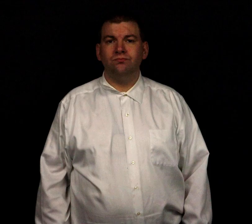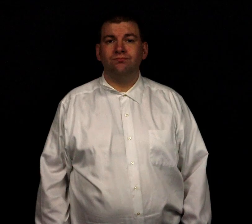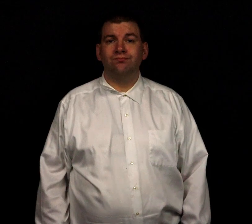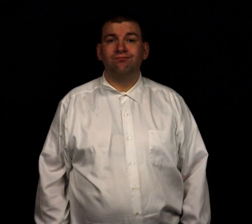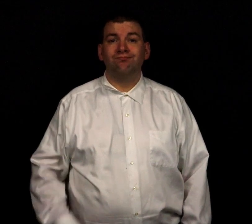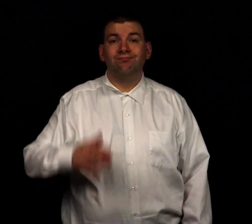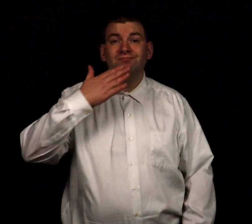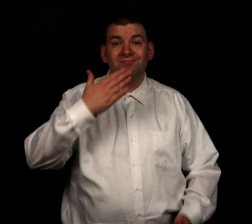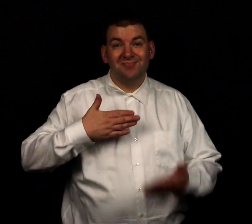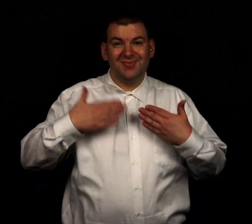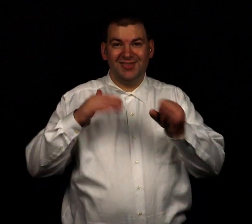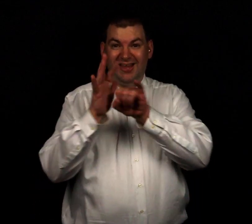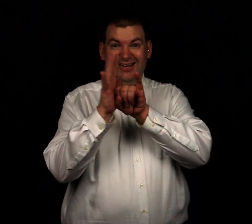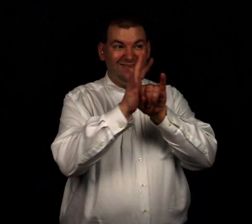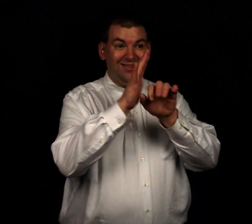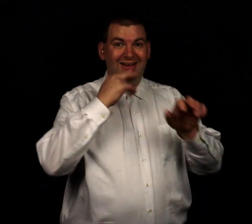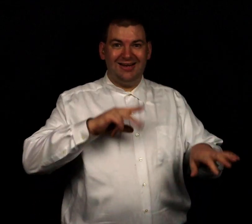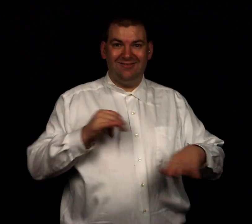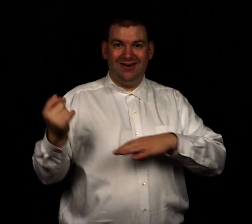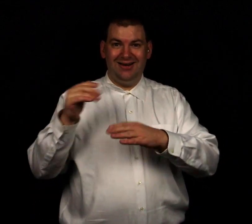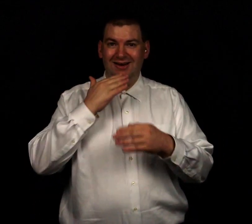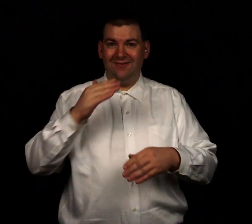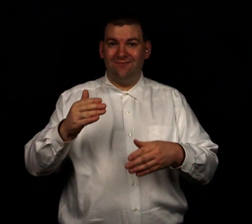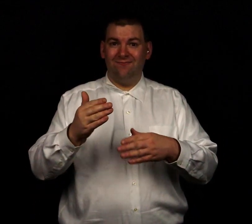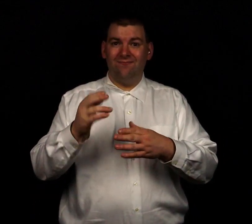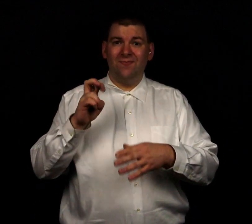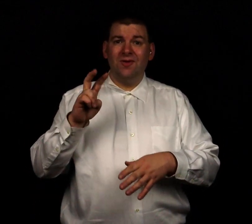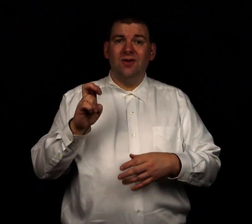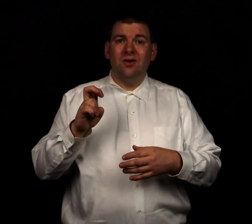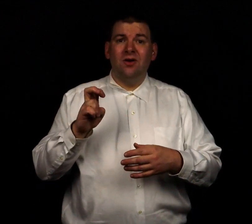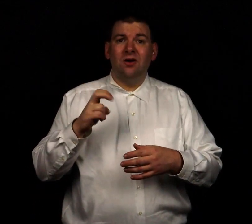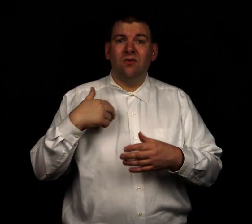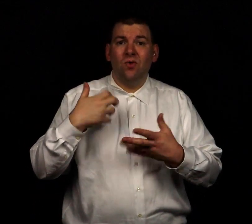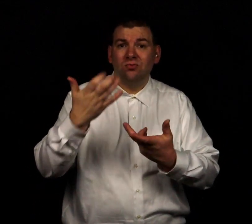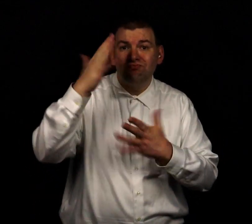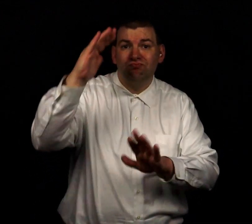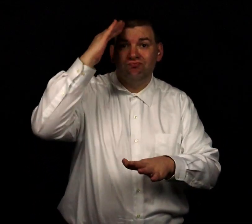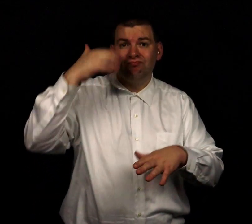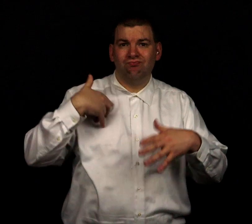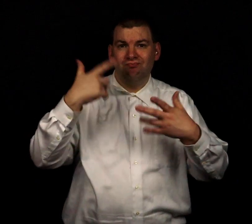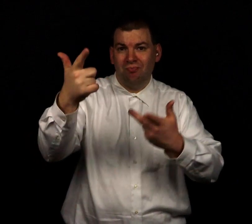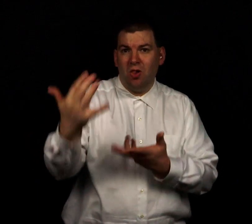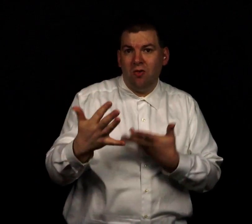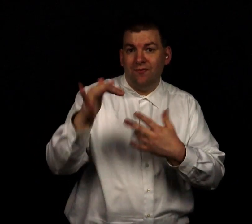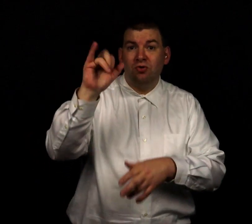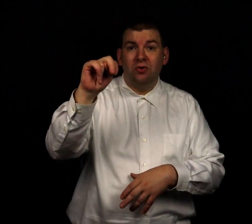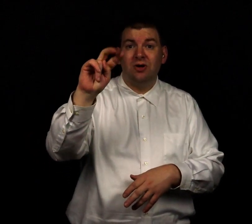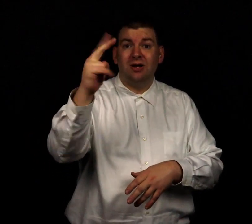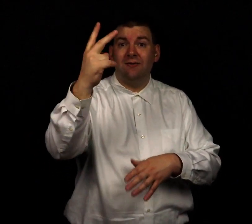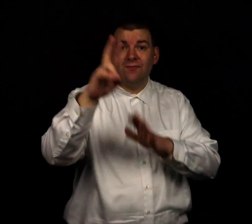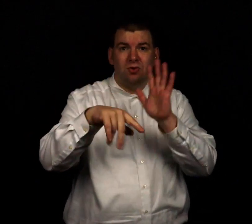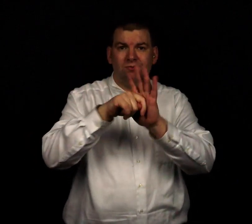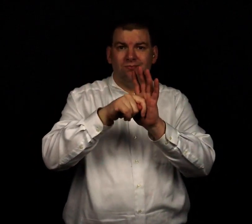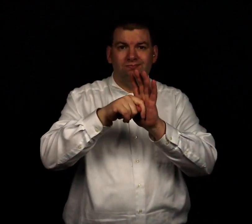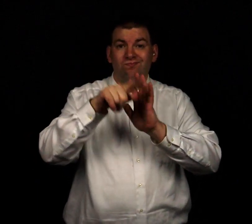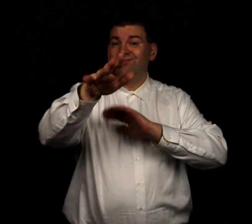Happy Thanksgiving Eve. I know you guys have been waiting for January 2nd video. You